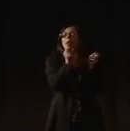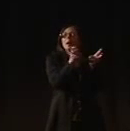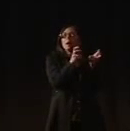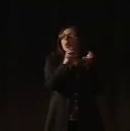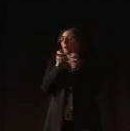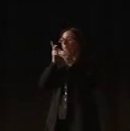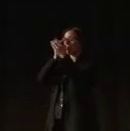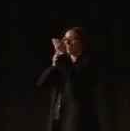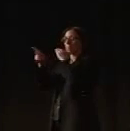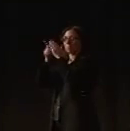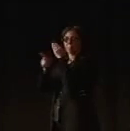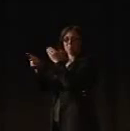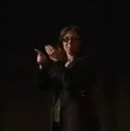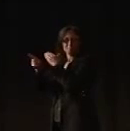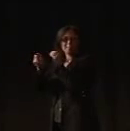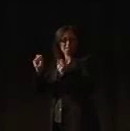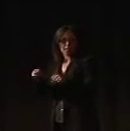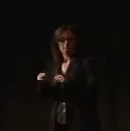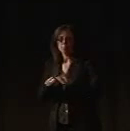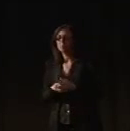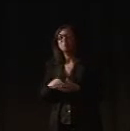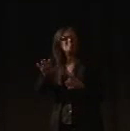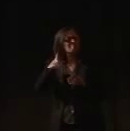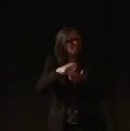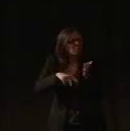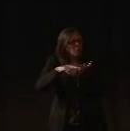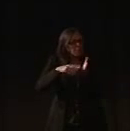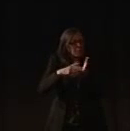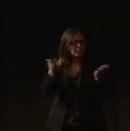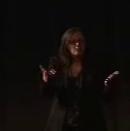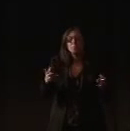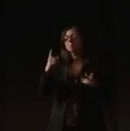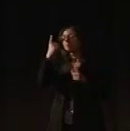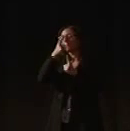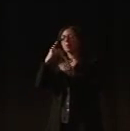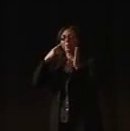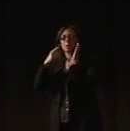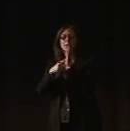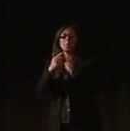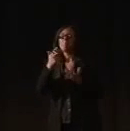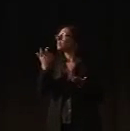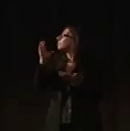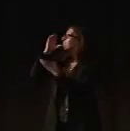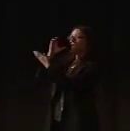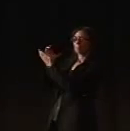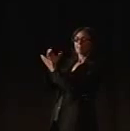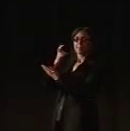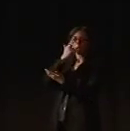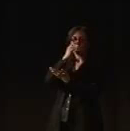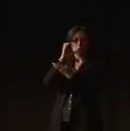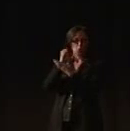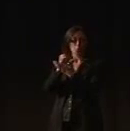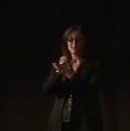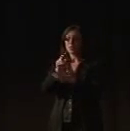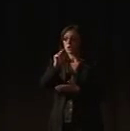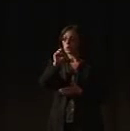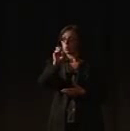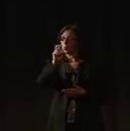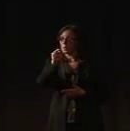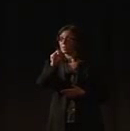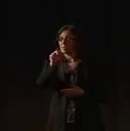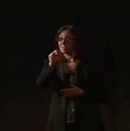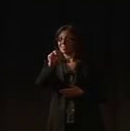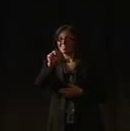Consider, for instance, a cartoon. Newton makes the observation of the apple